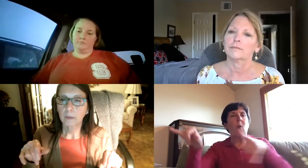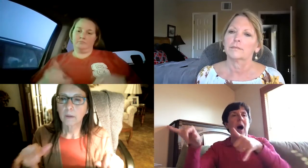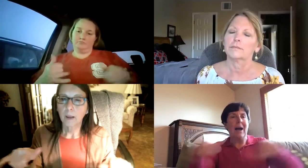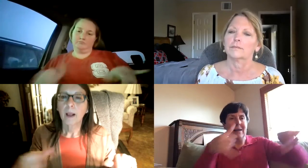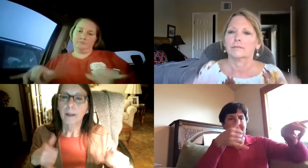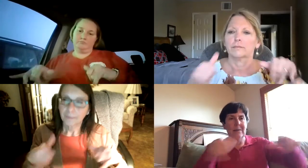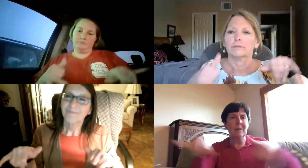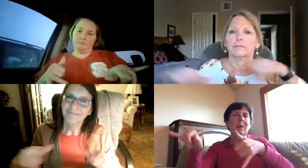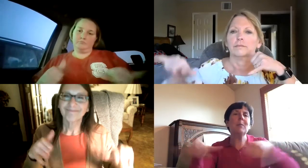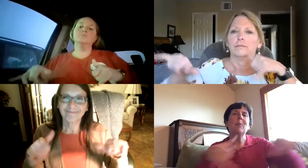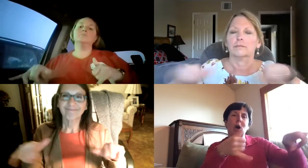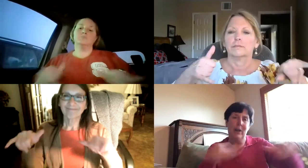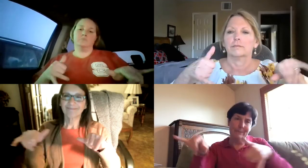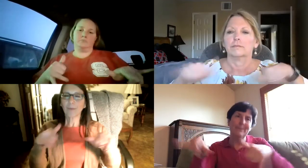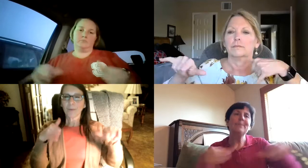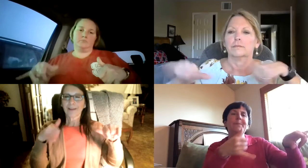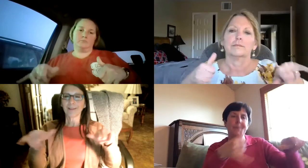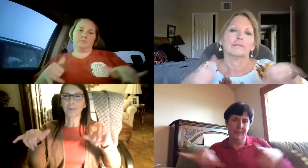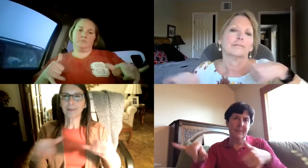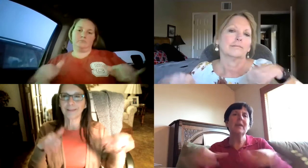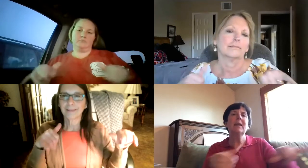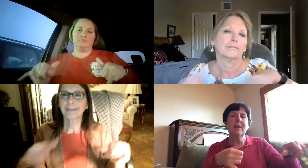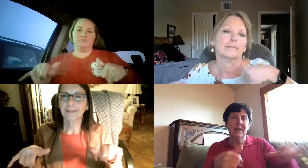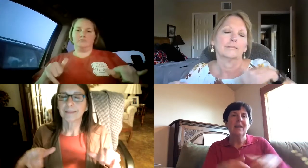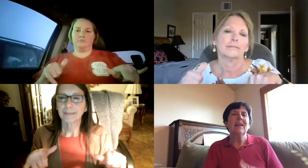with wise party.